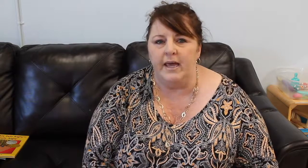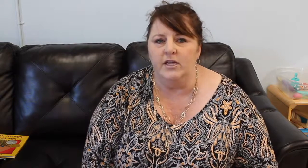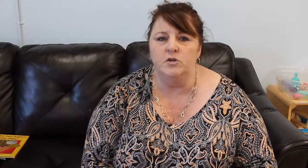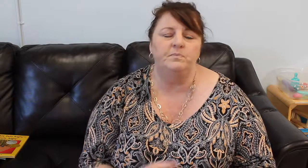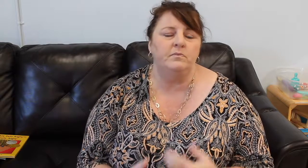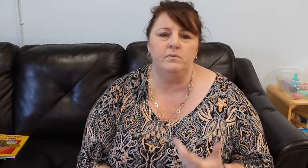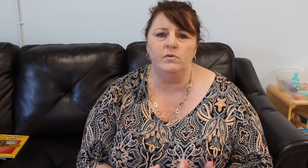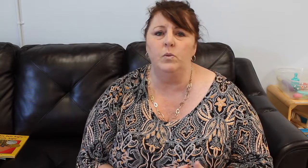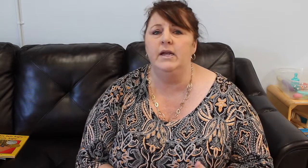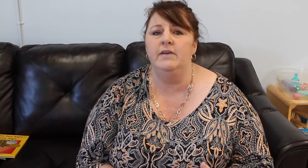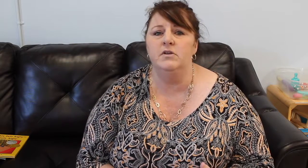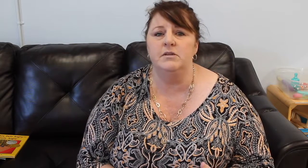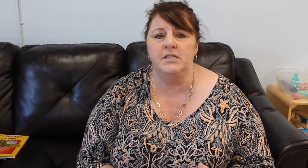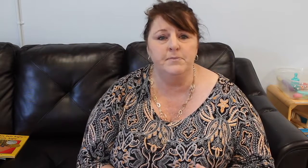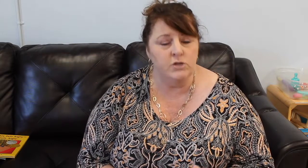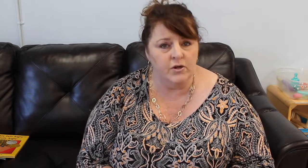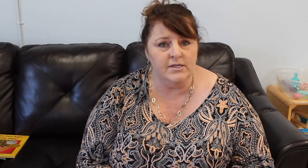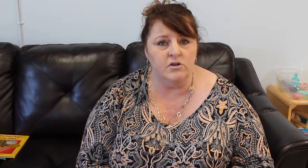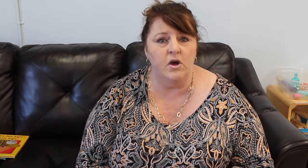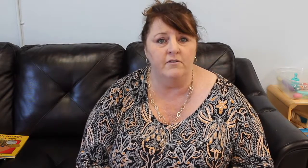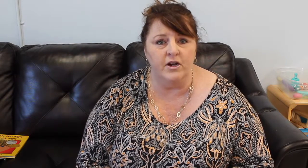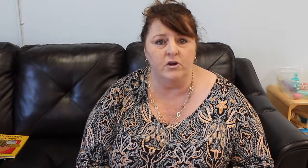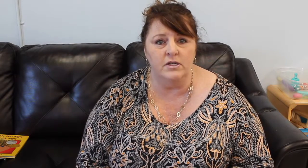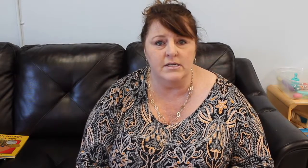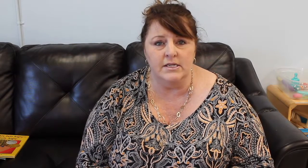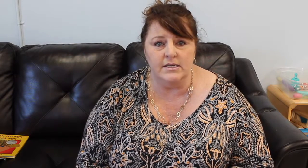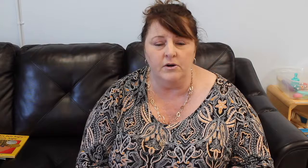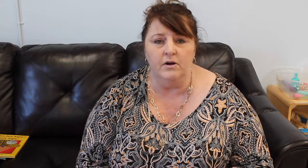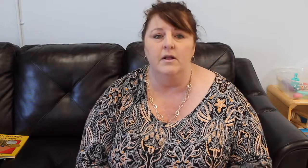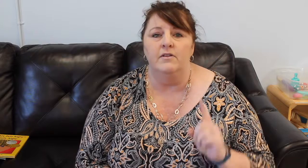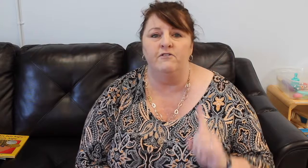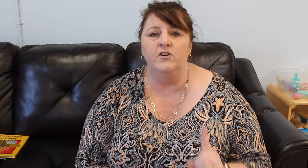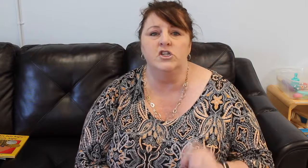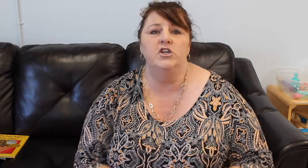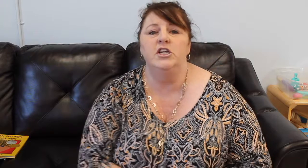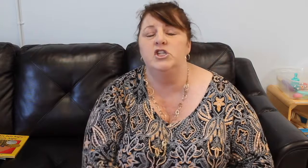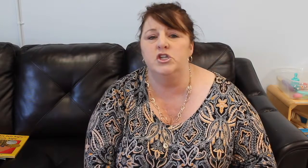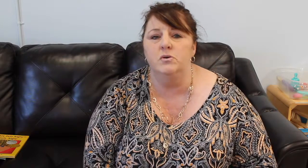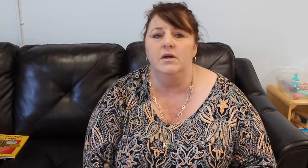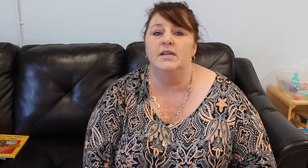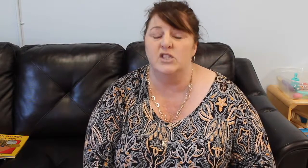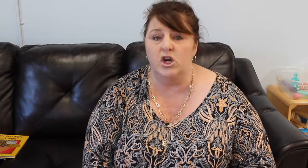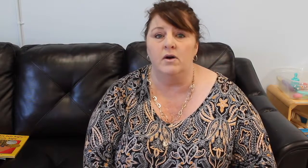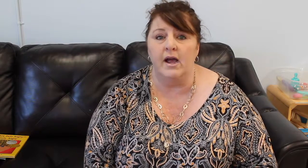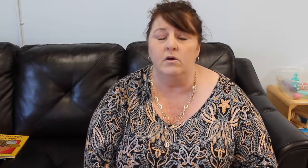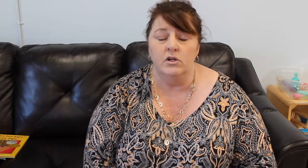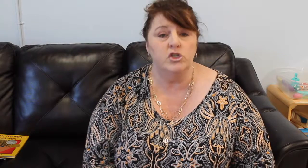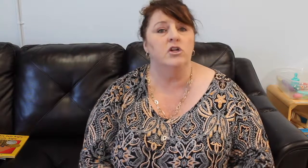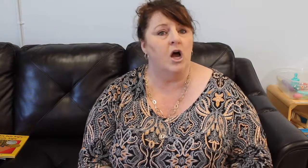page. We're gonna give you some tips and tricks on trying to find a good teen sitter. The first thing you need to do is start now. Start talking